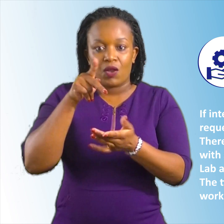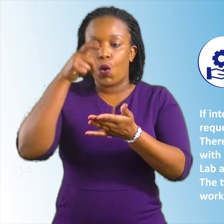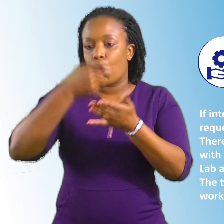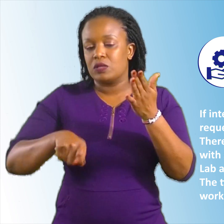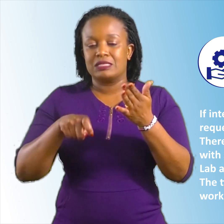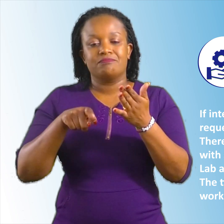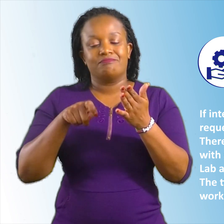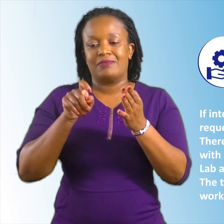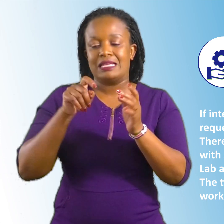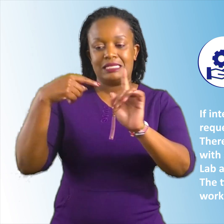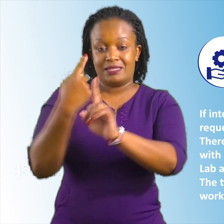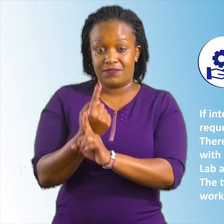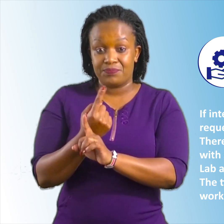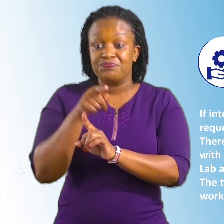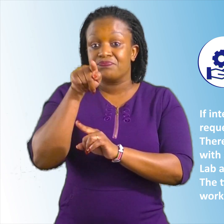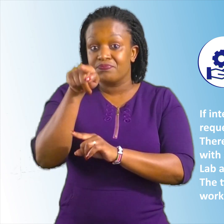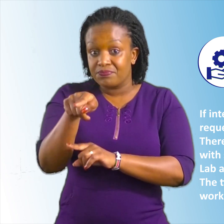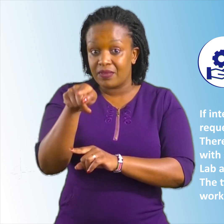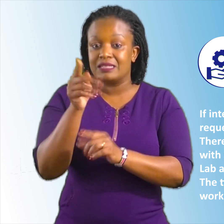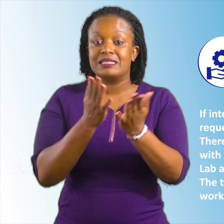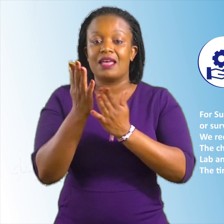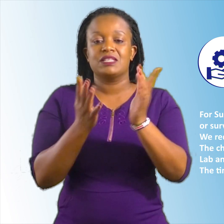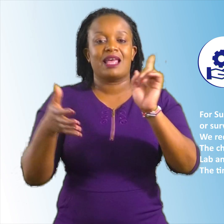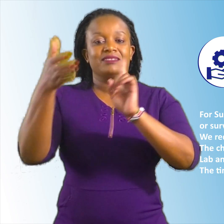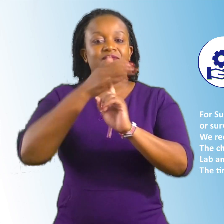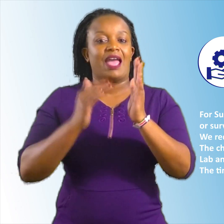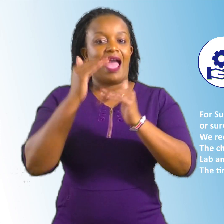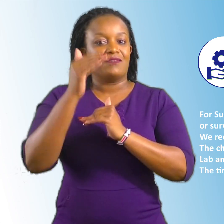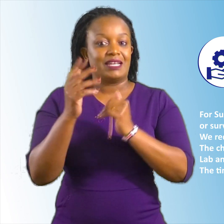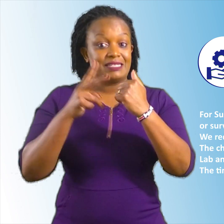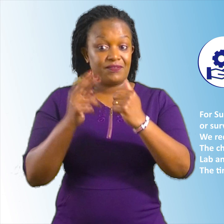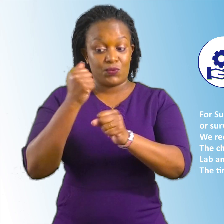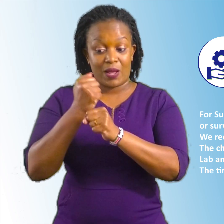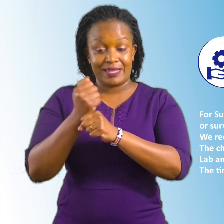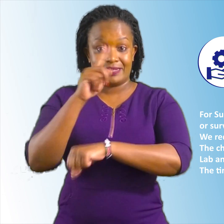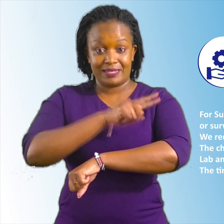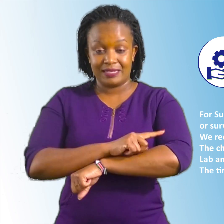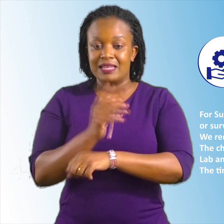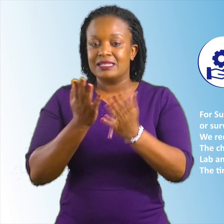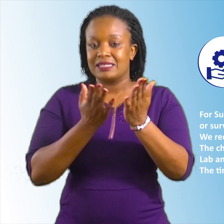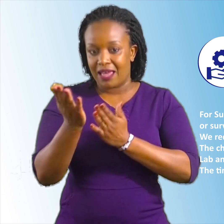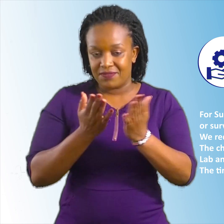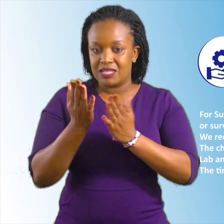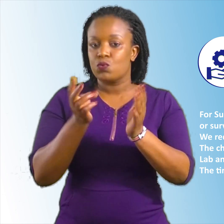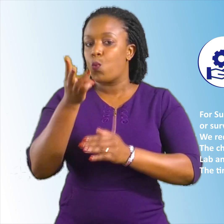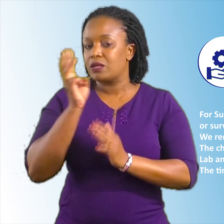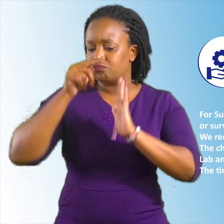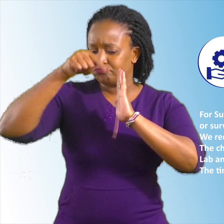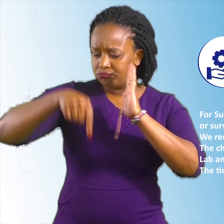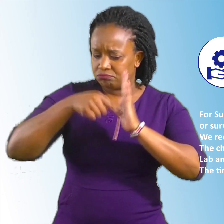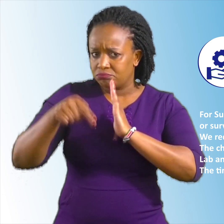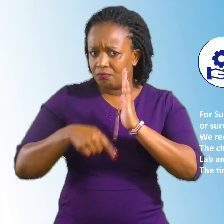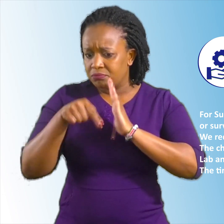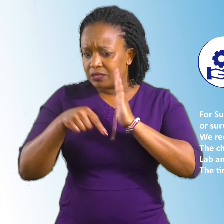The timeline for this service is 7 working days. For surface water hydrological assessment